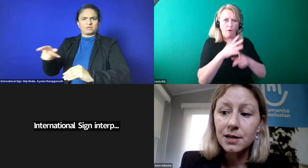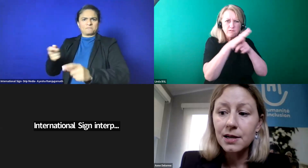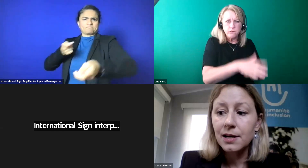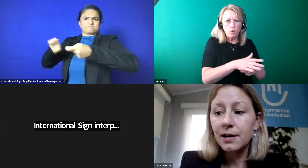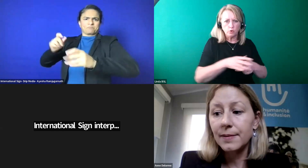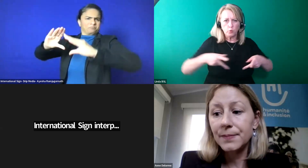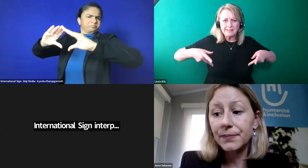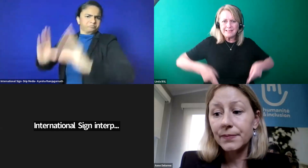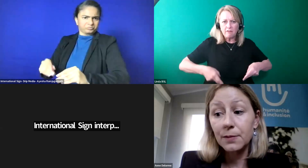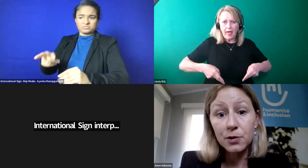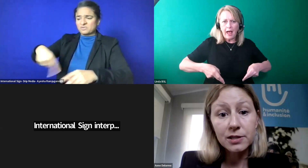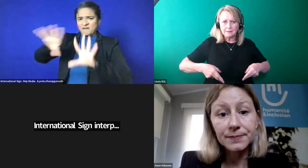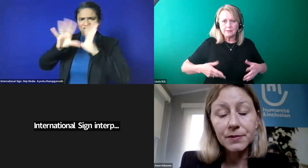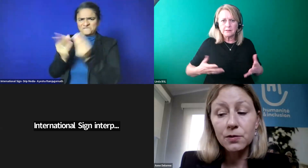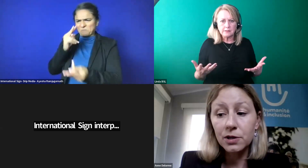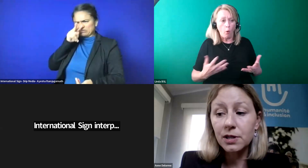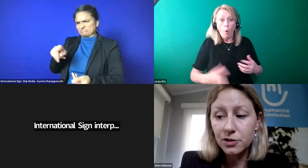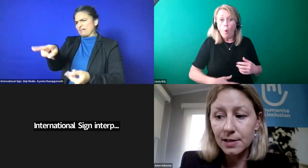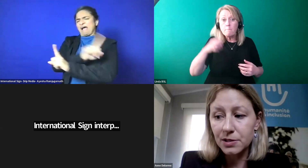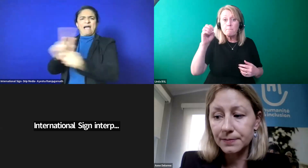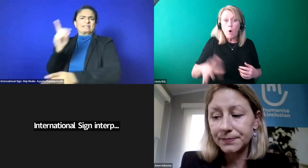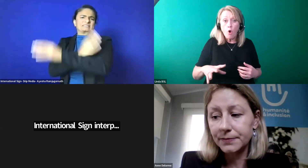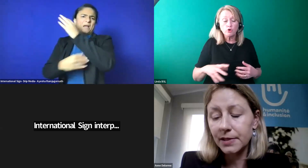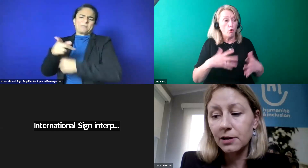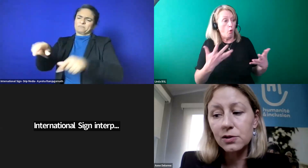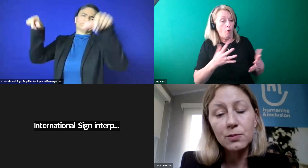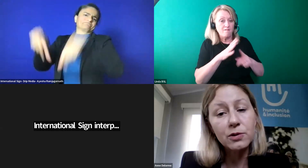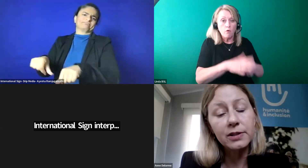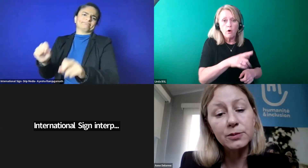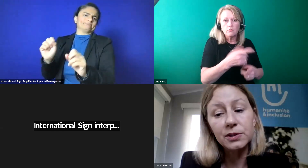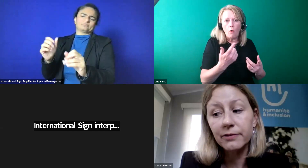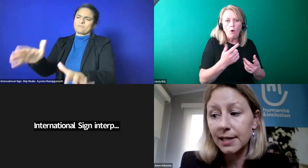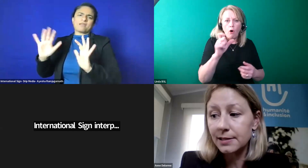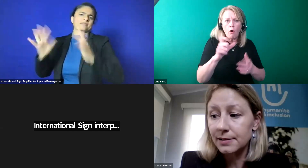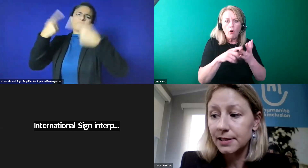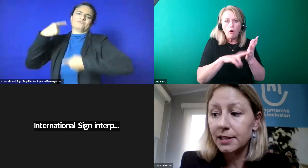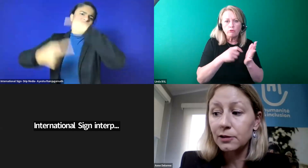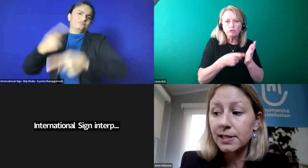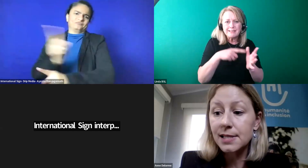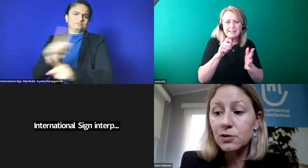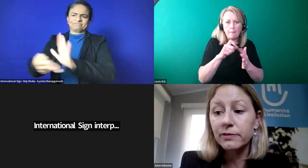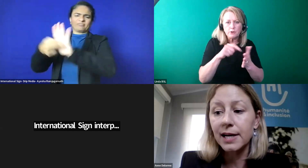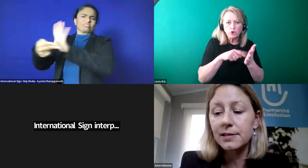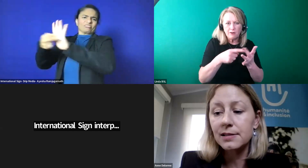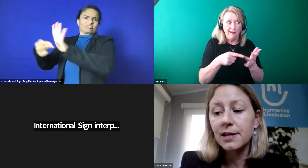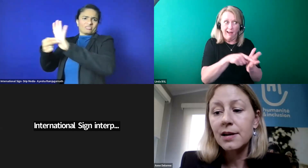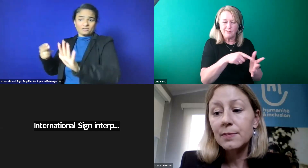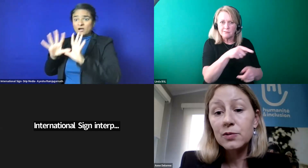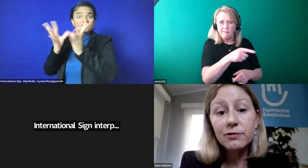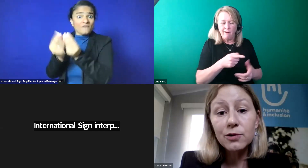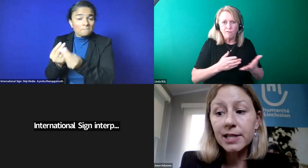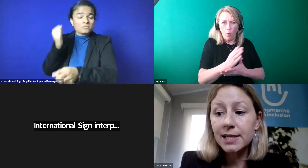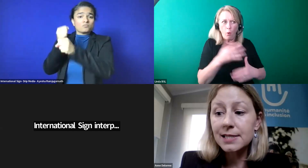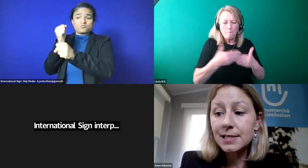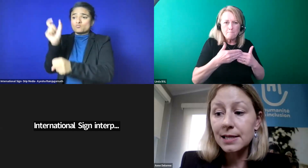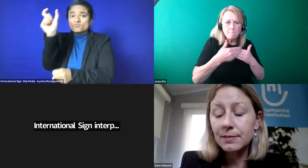sterilization, abortion, or contraception. They are also more vulnerable to violence, including sexual violence.